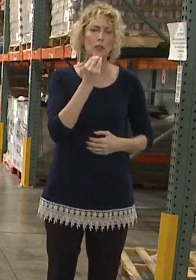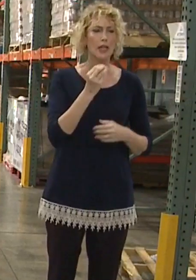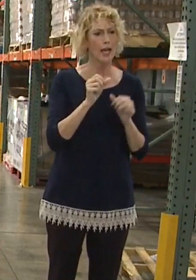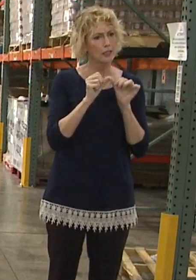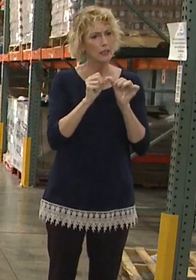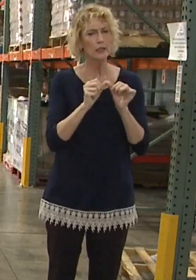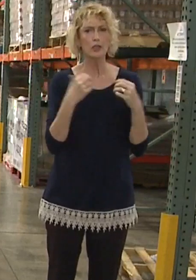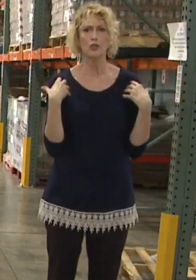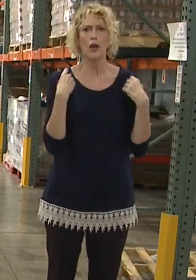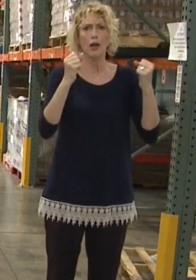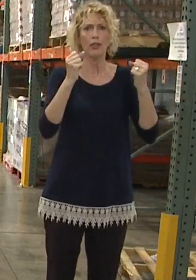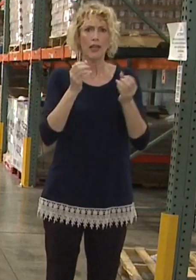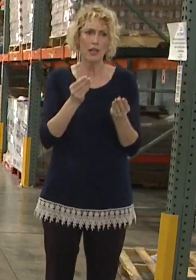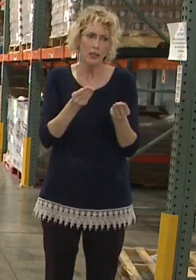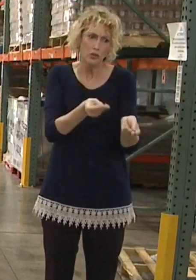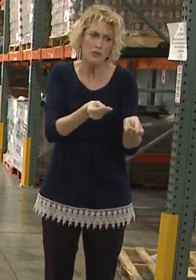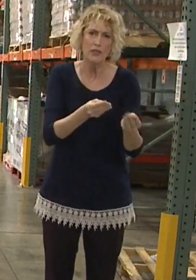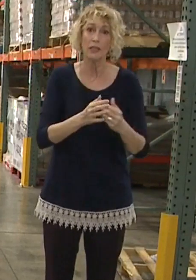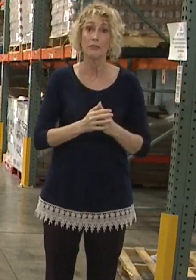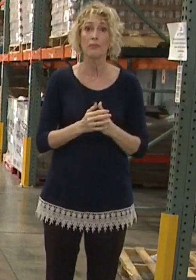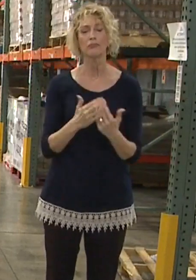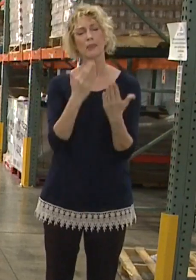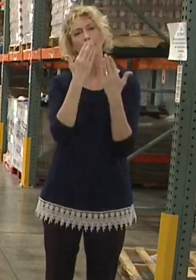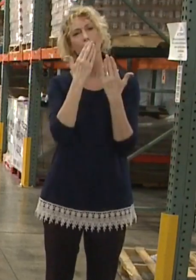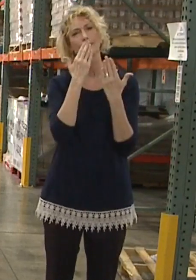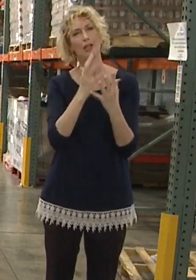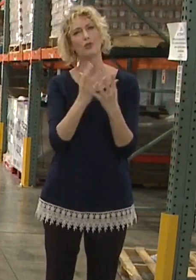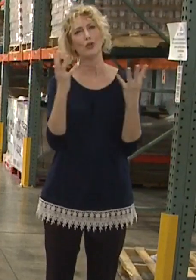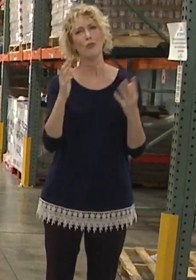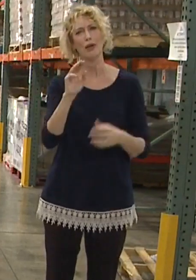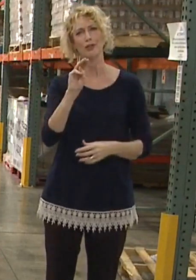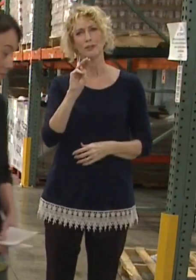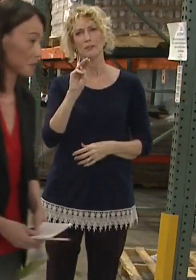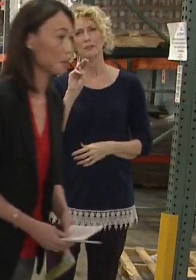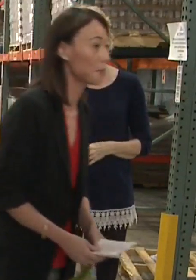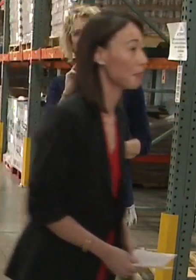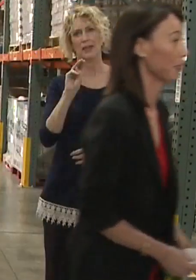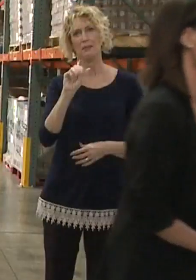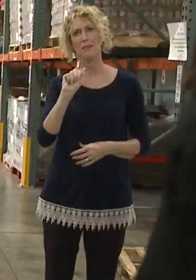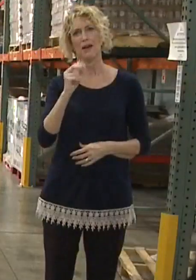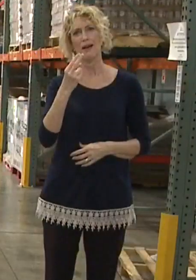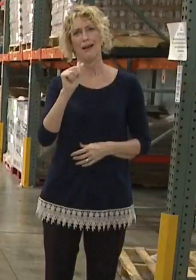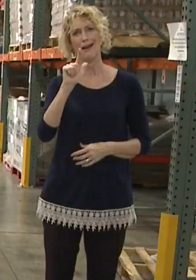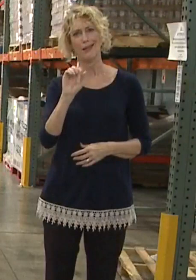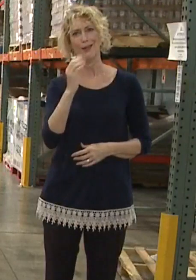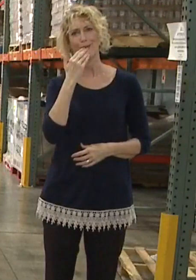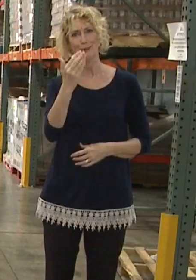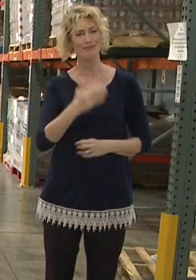healthy, and to be fed. Thank you so much to everyone. Mahalo.